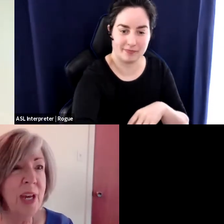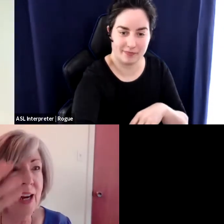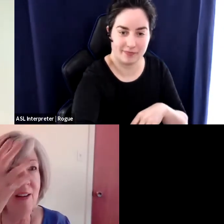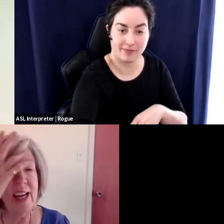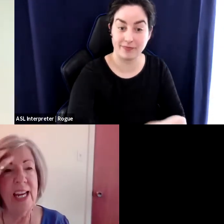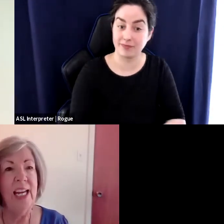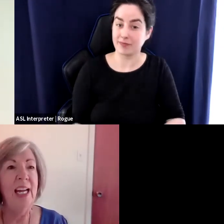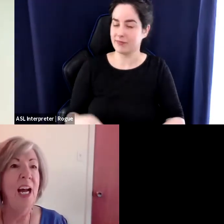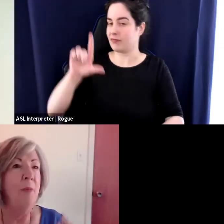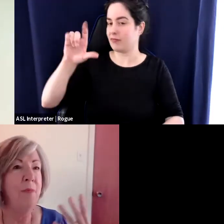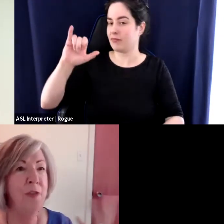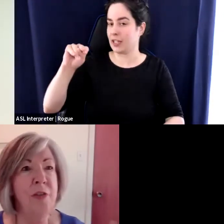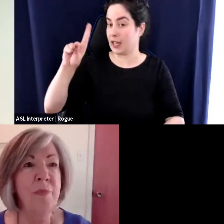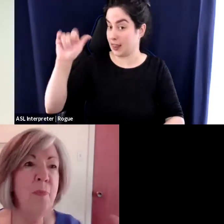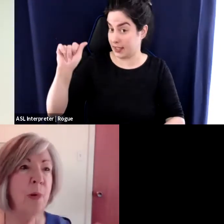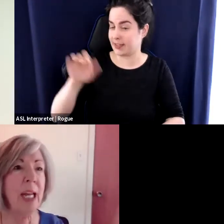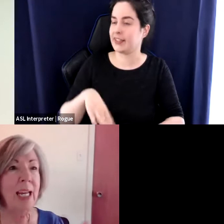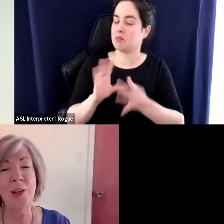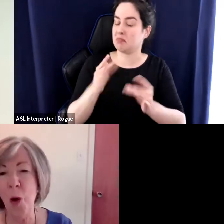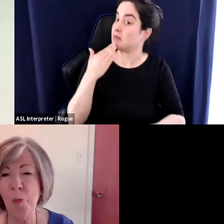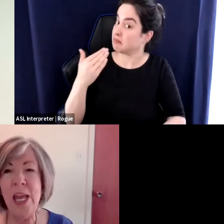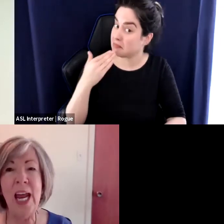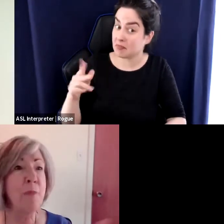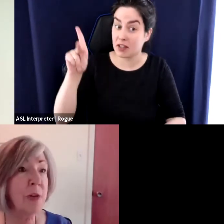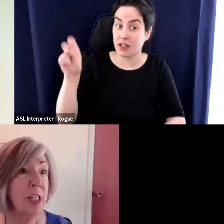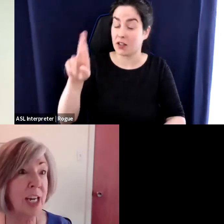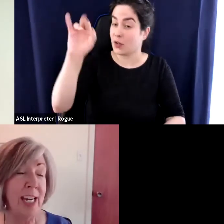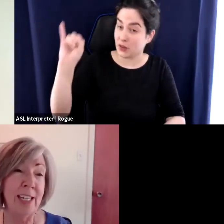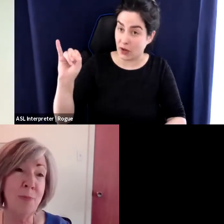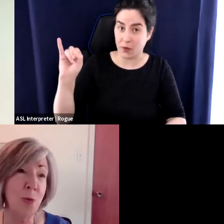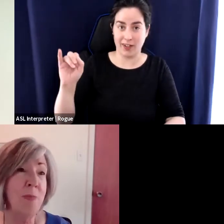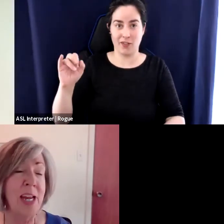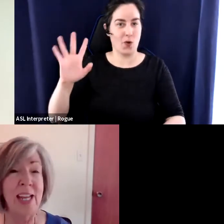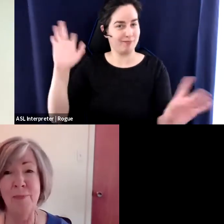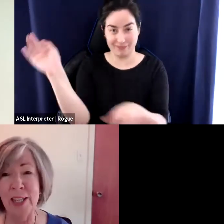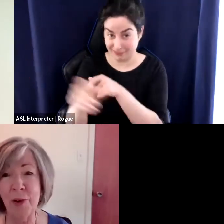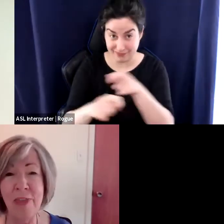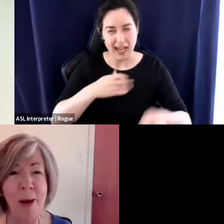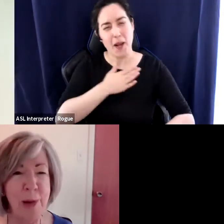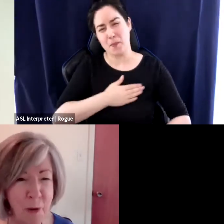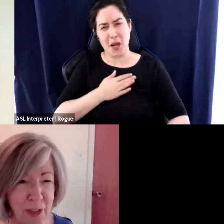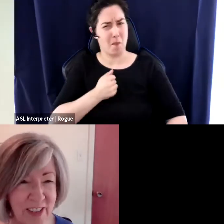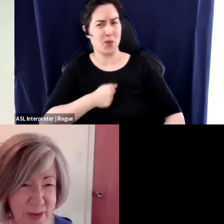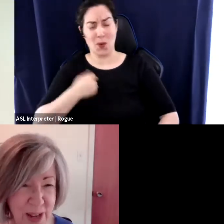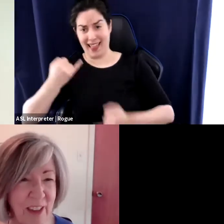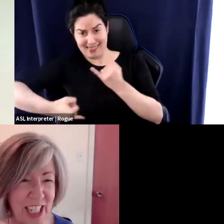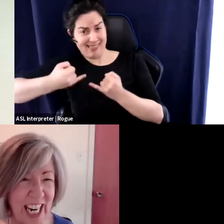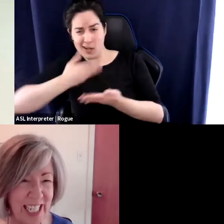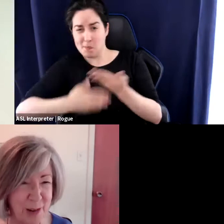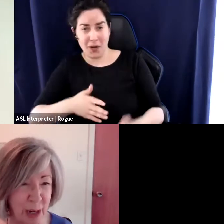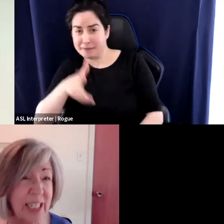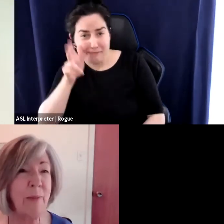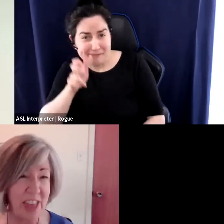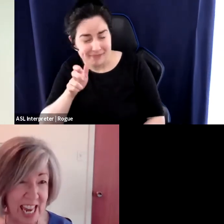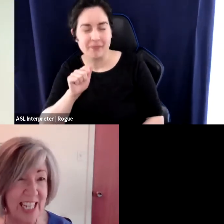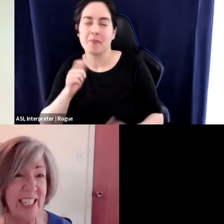Thank you, Carrie, for bringing us home. And I appreciate, I'm sorry we had to miss out on that, but hopefully you will have a chance